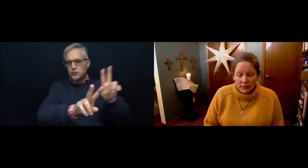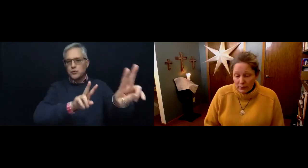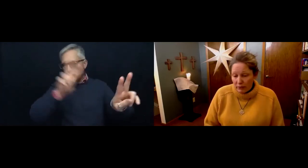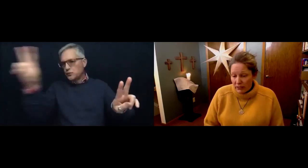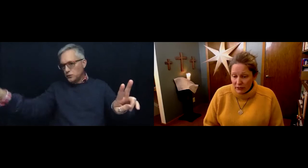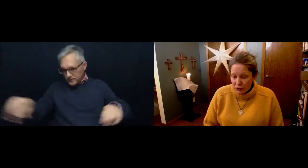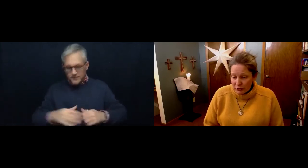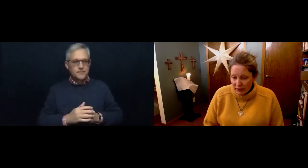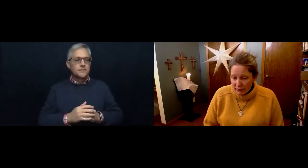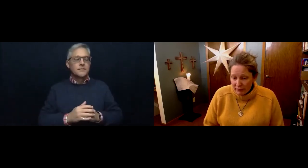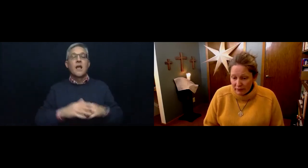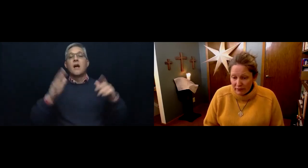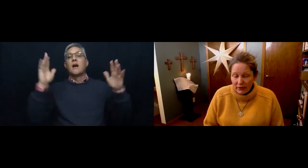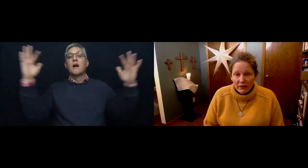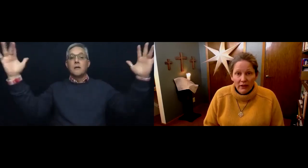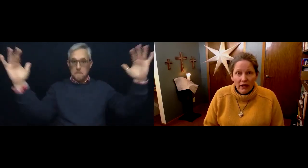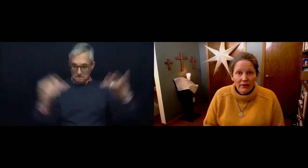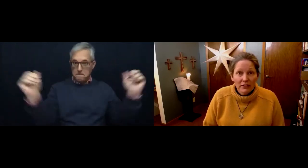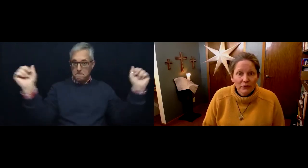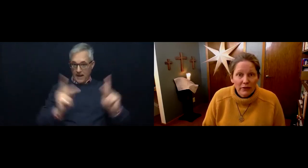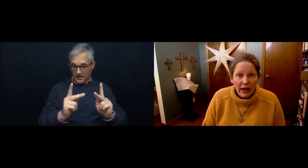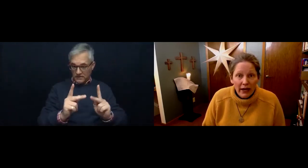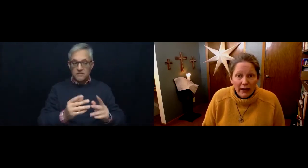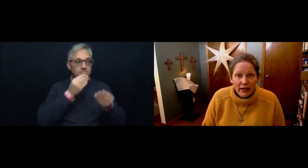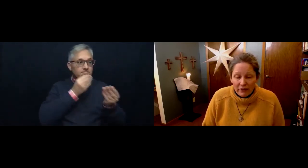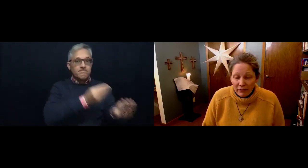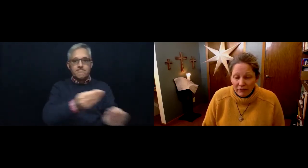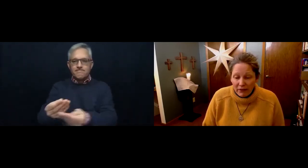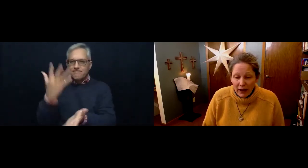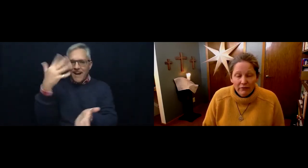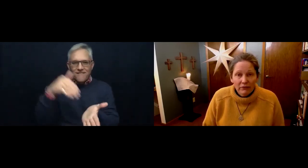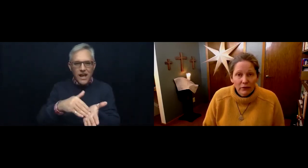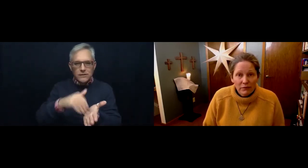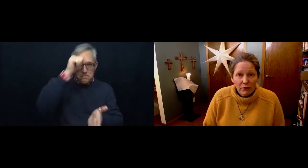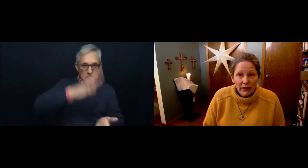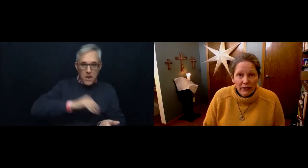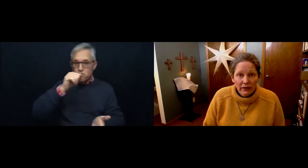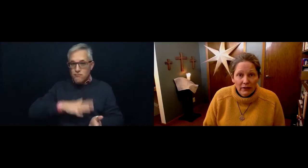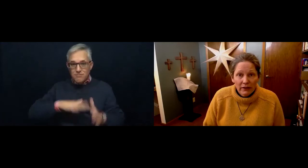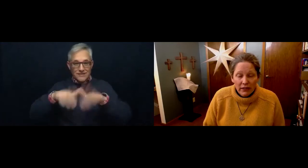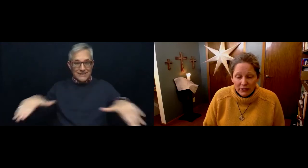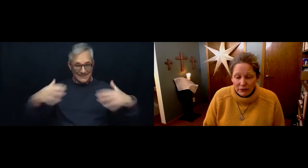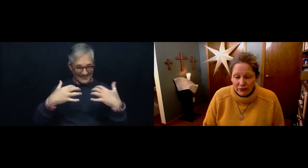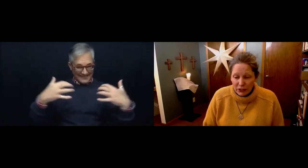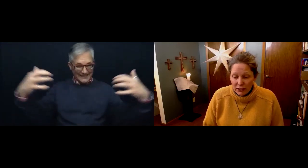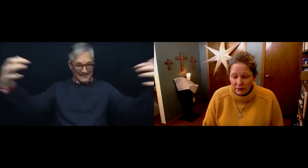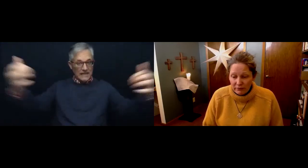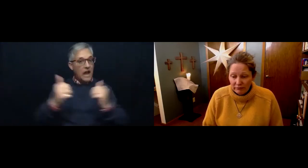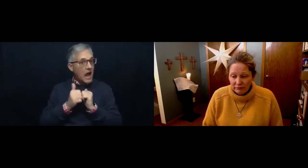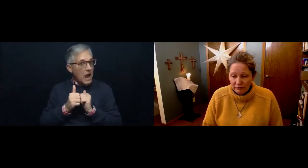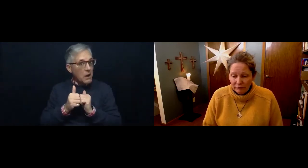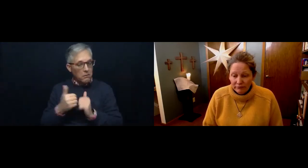plus women and children. And they do that from 5 loaves of bread and